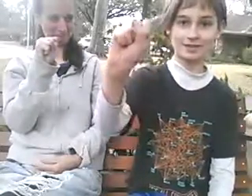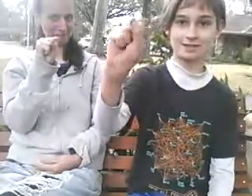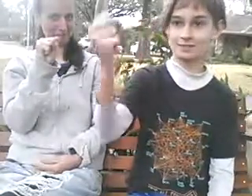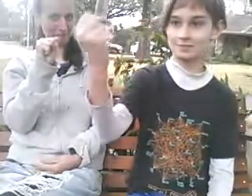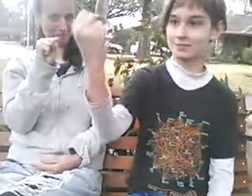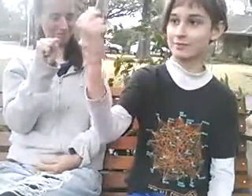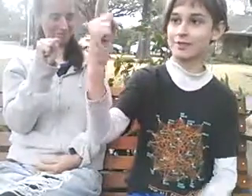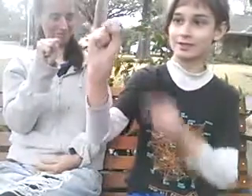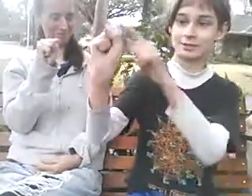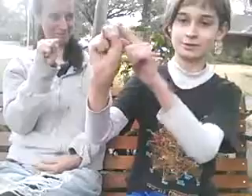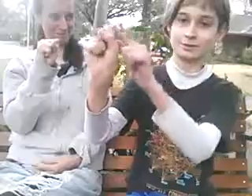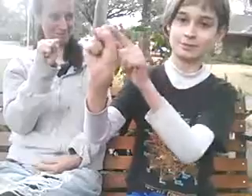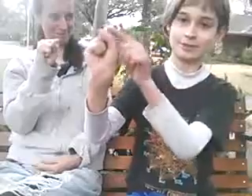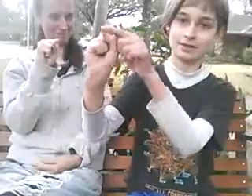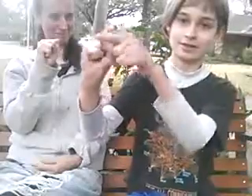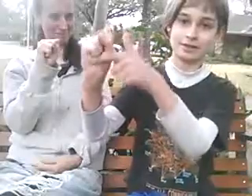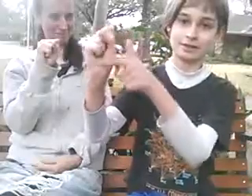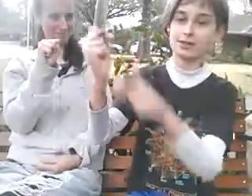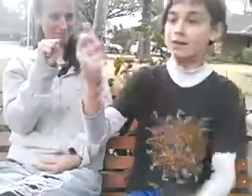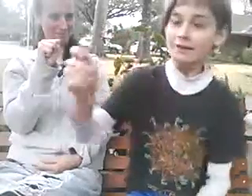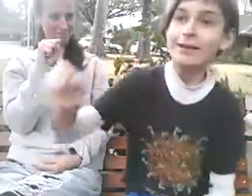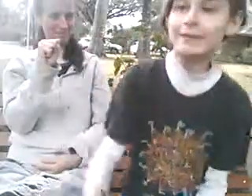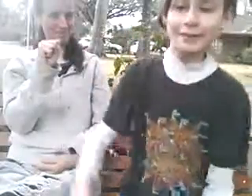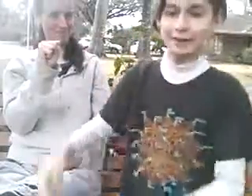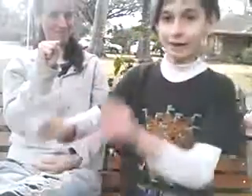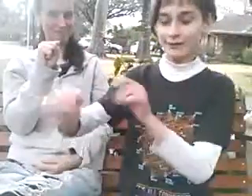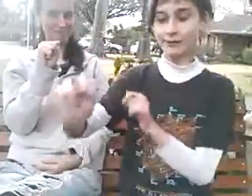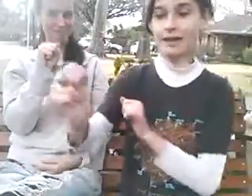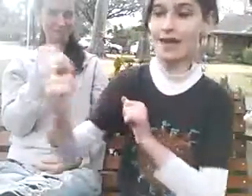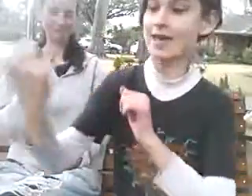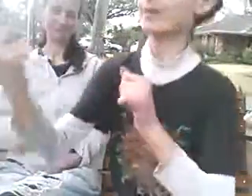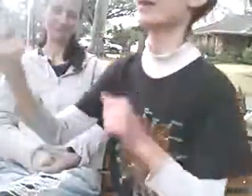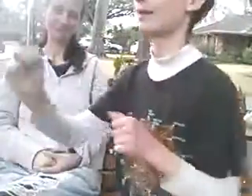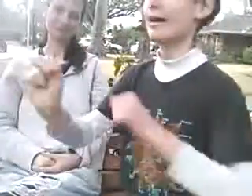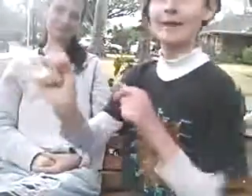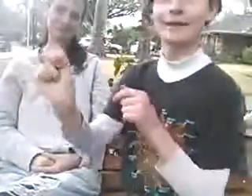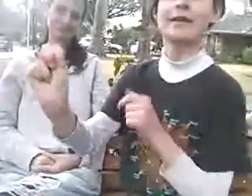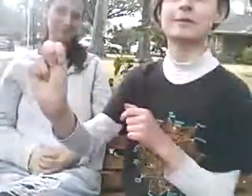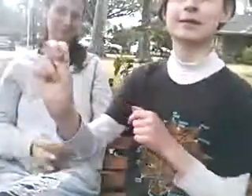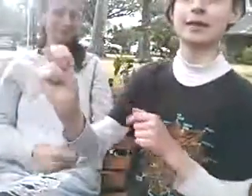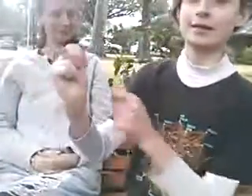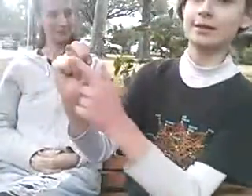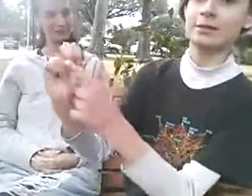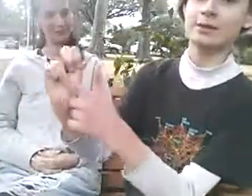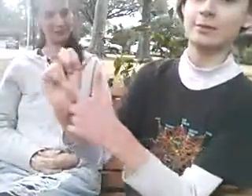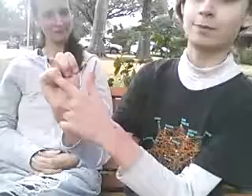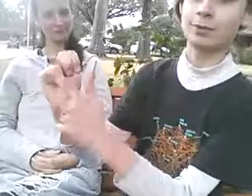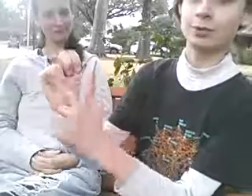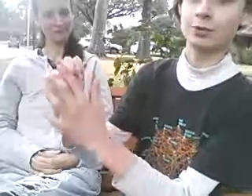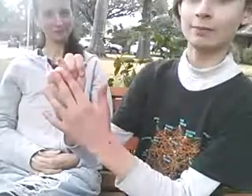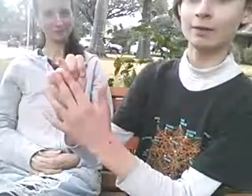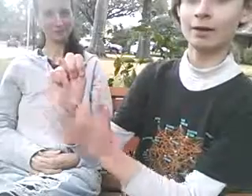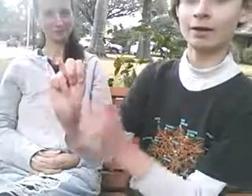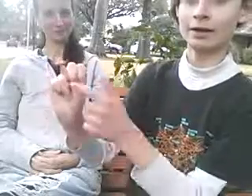S. I guess there's the S. And I remember N as being like here's one part and